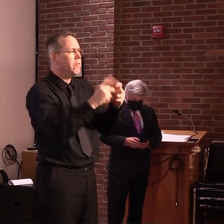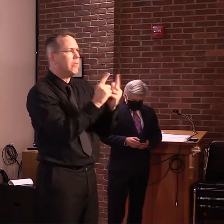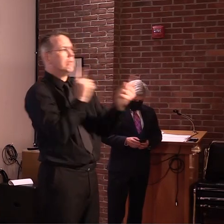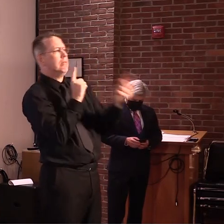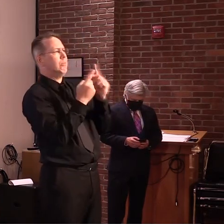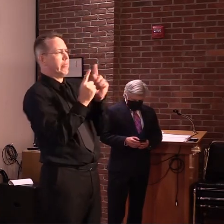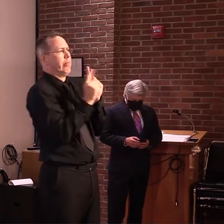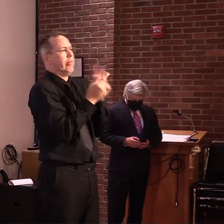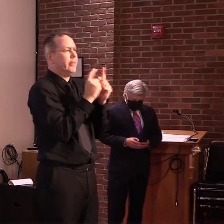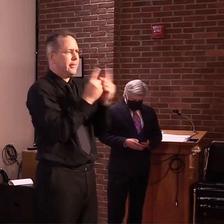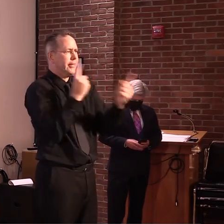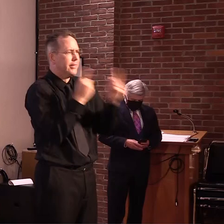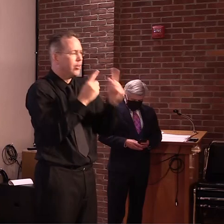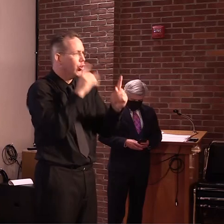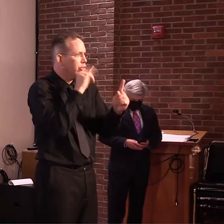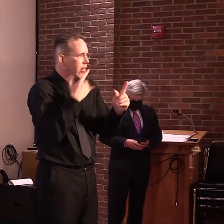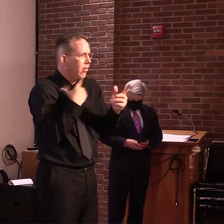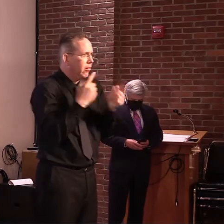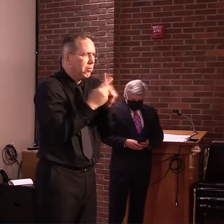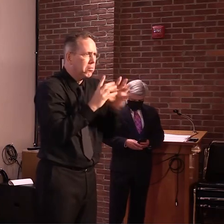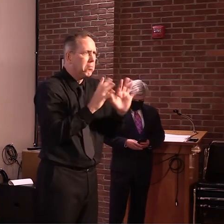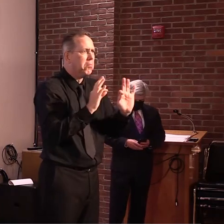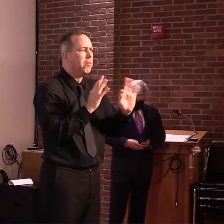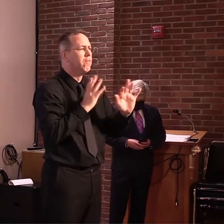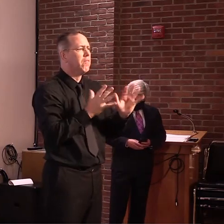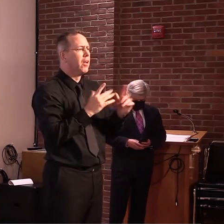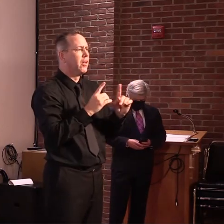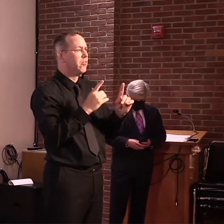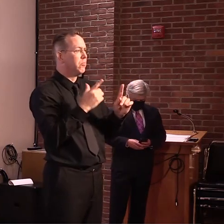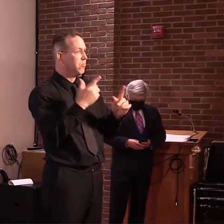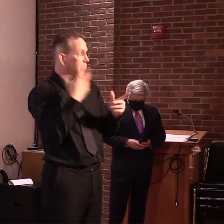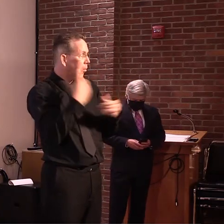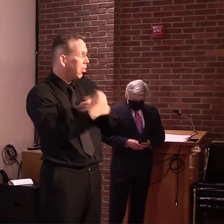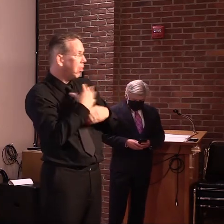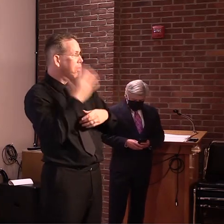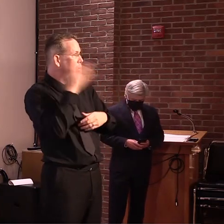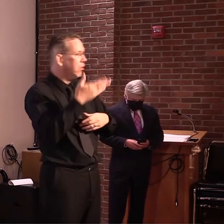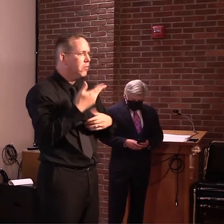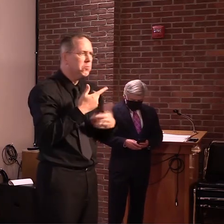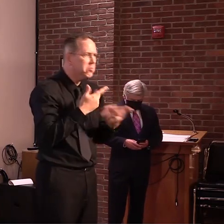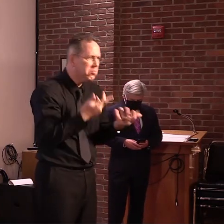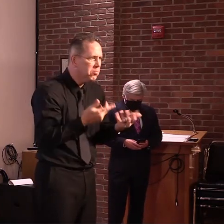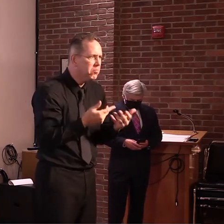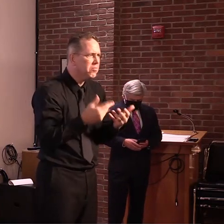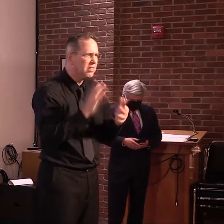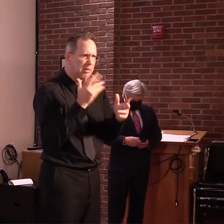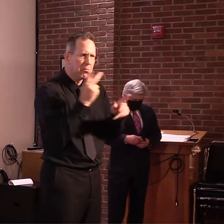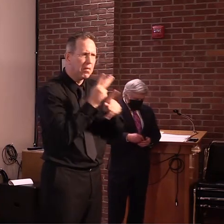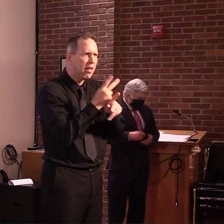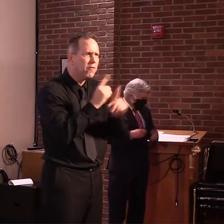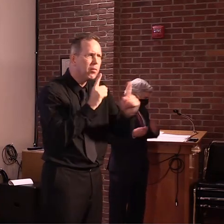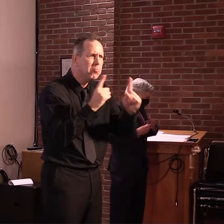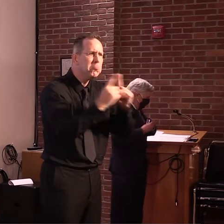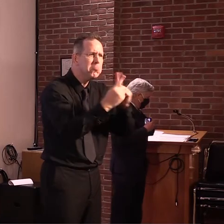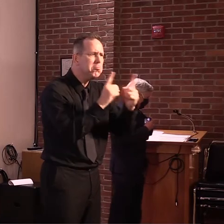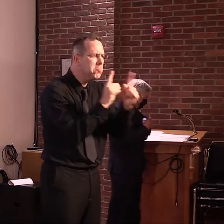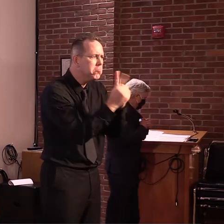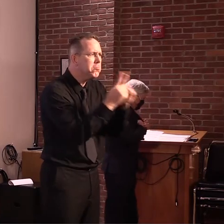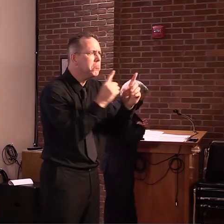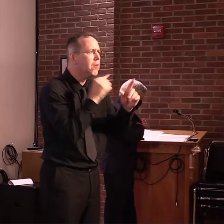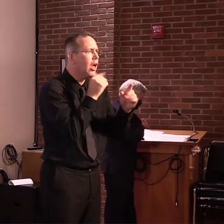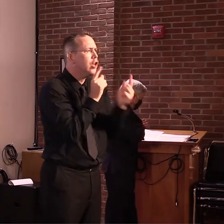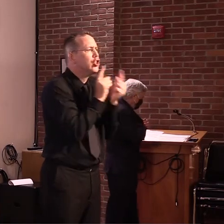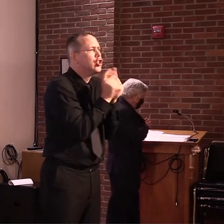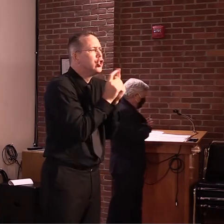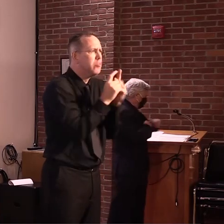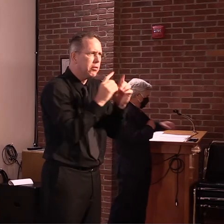of infection, maybe some of that is happening as well. My only cautionary note on